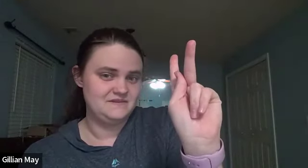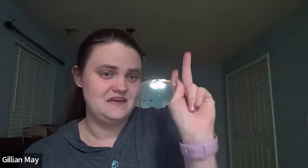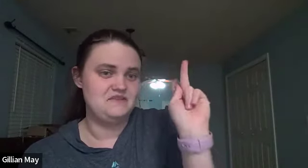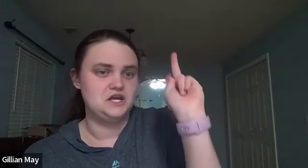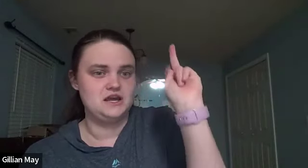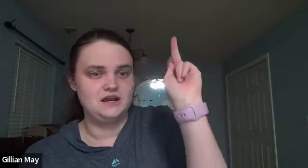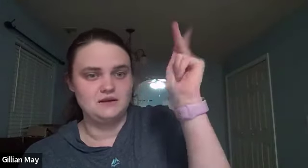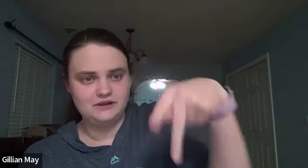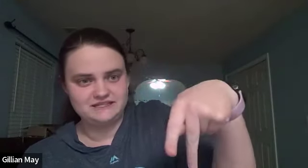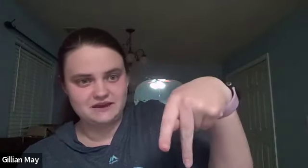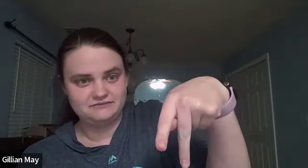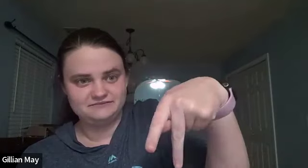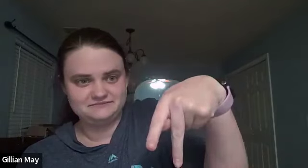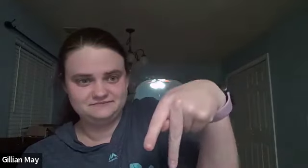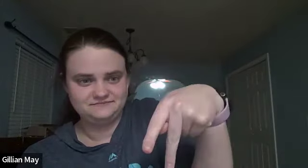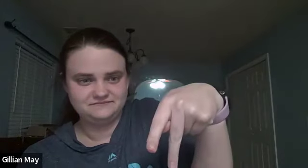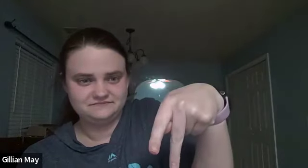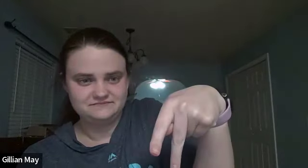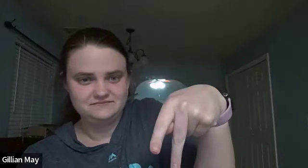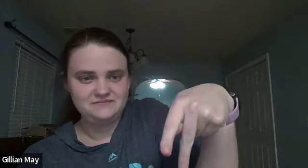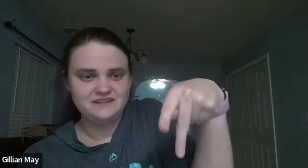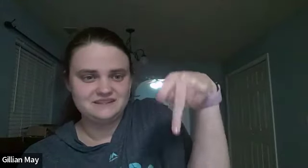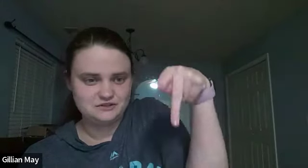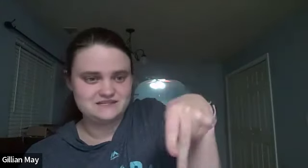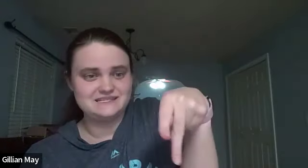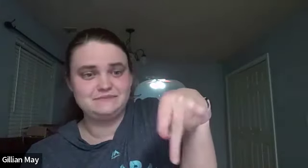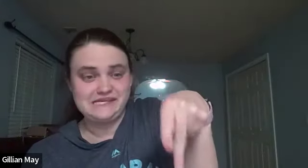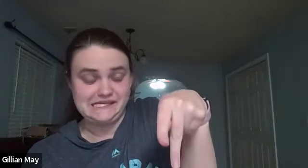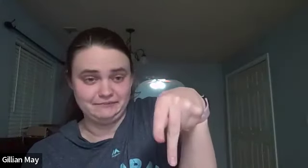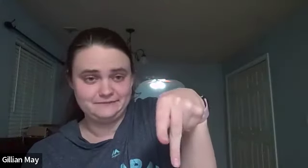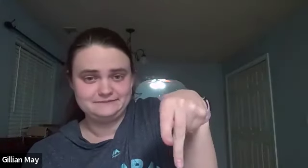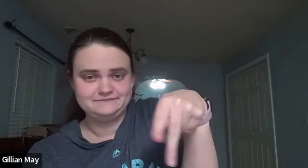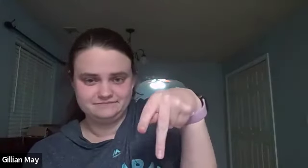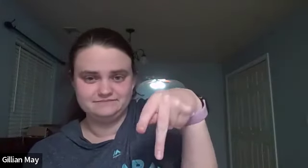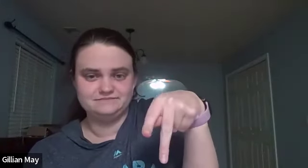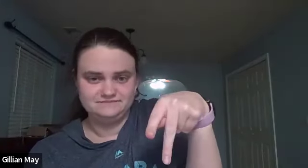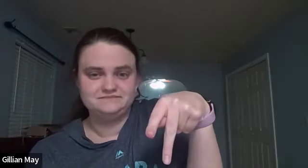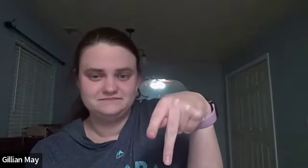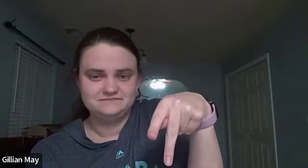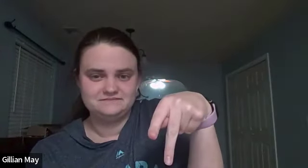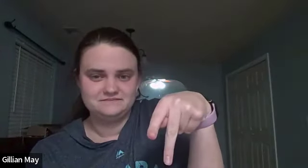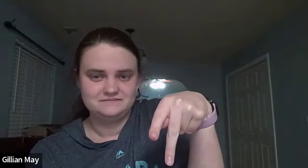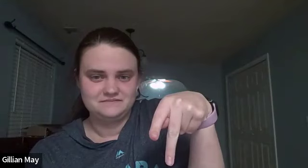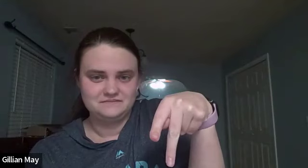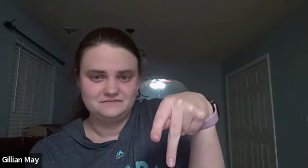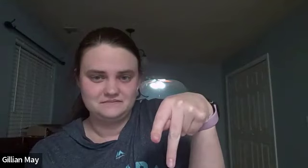And then you're going to bring it down. So this is P. Good.